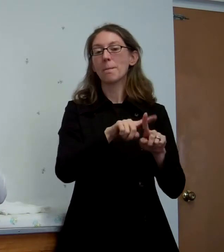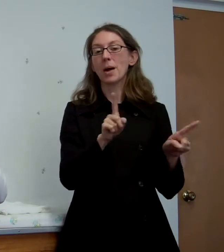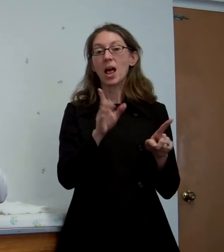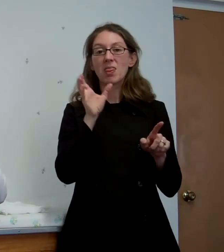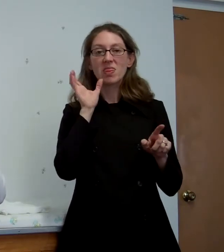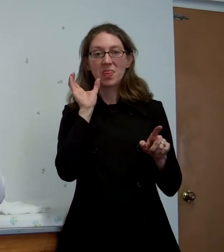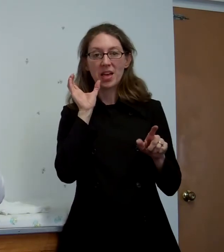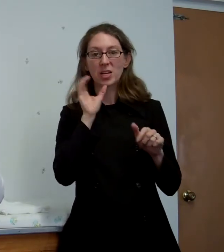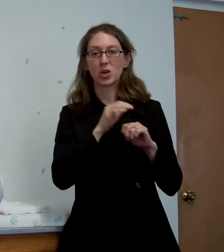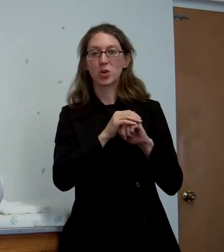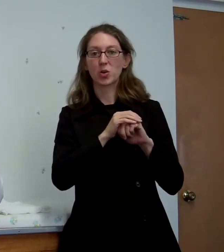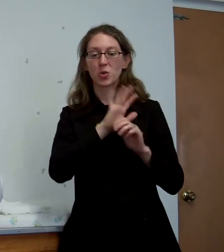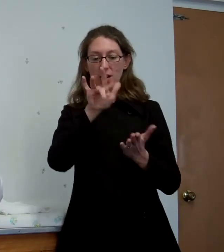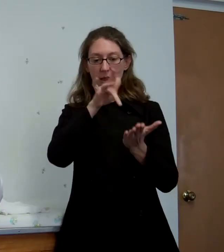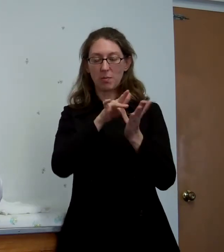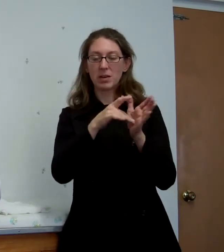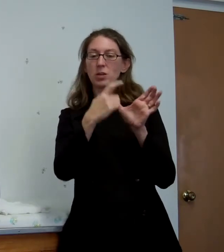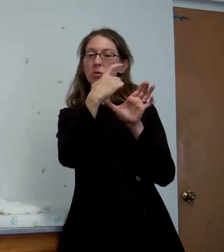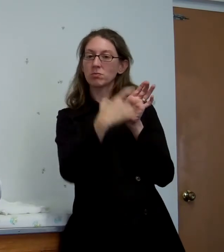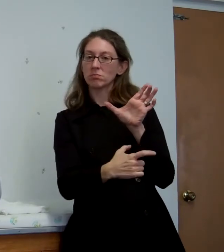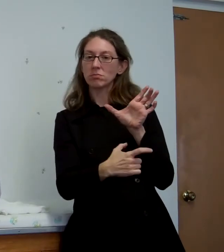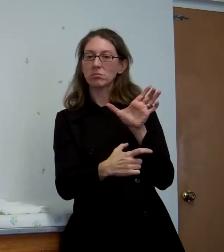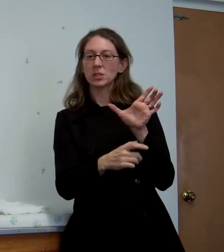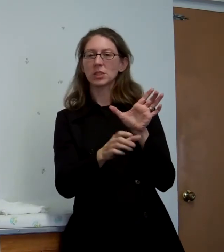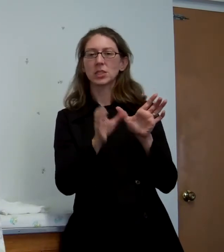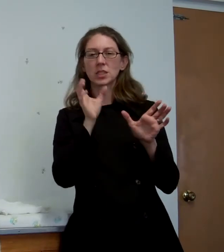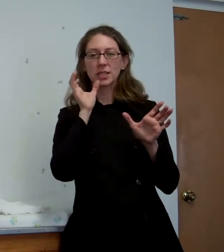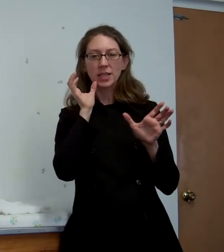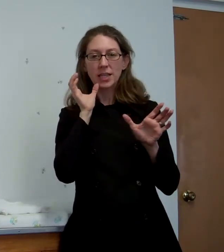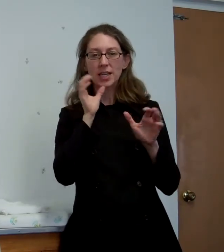a thicker pad in the middle.